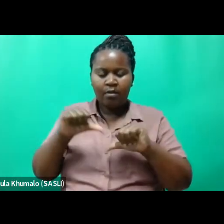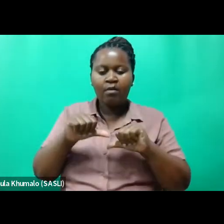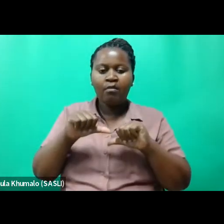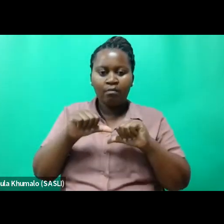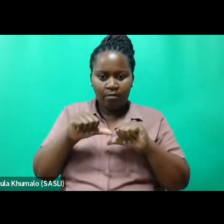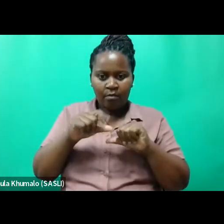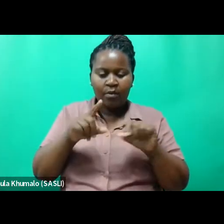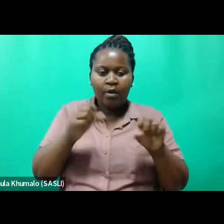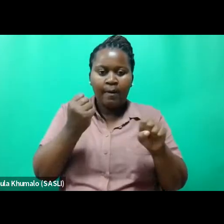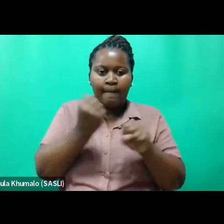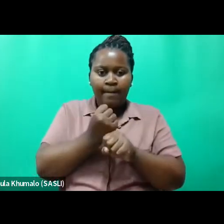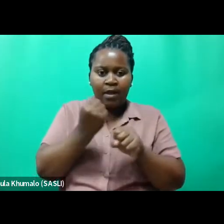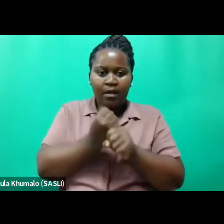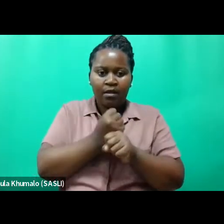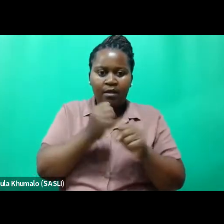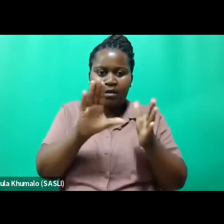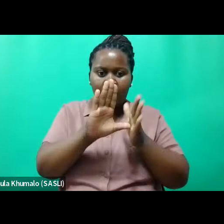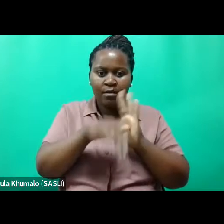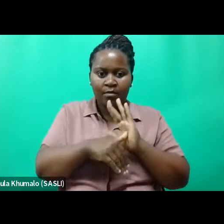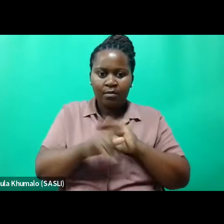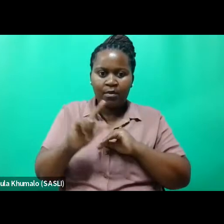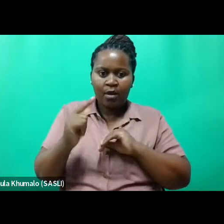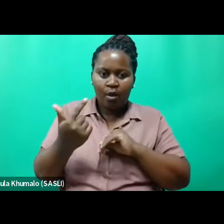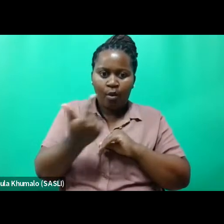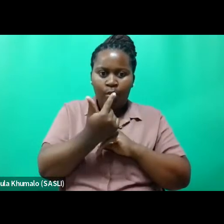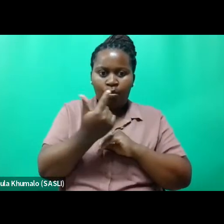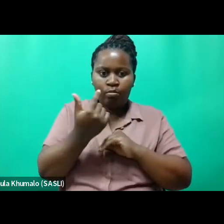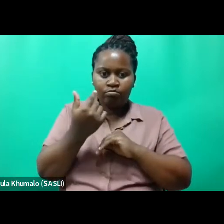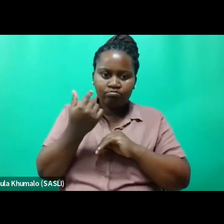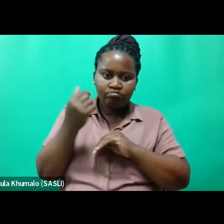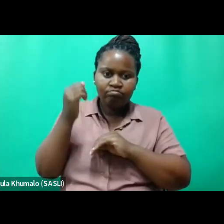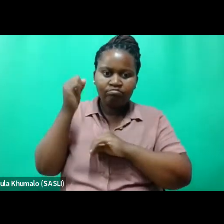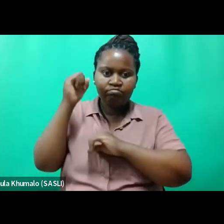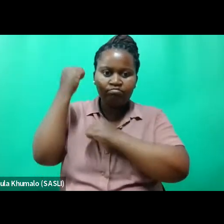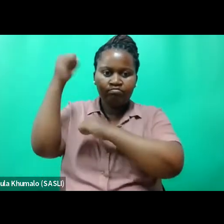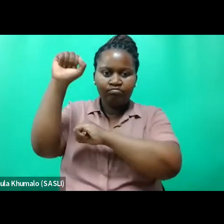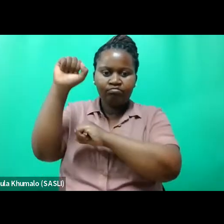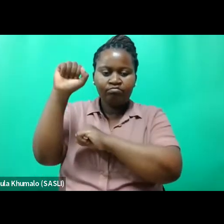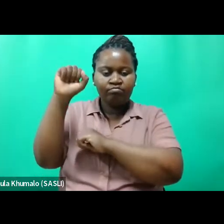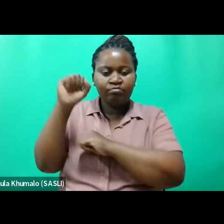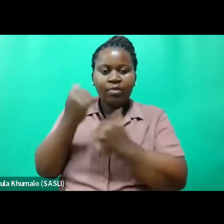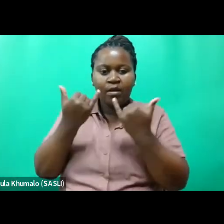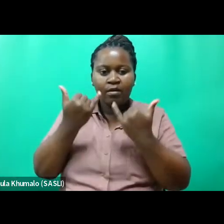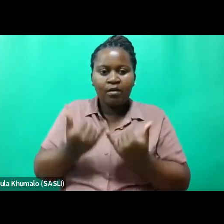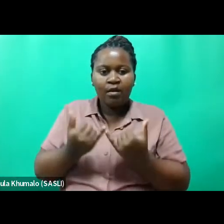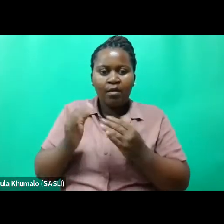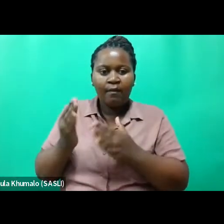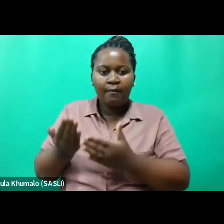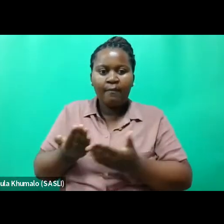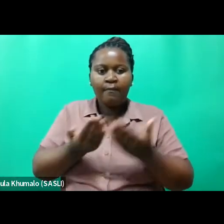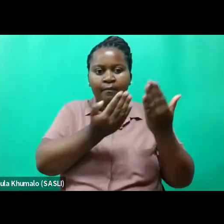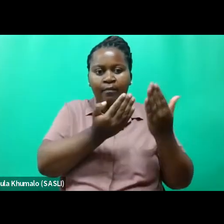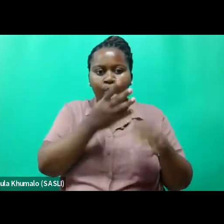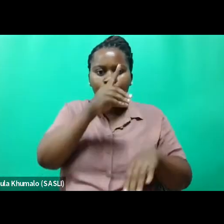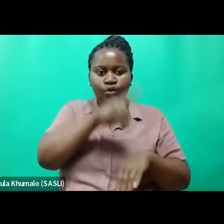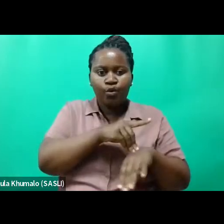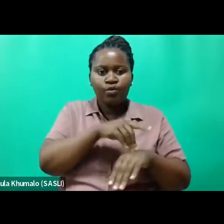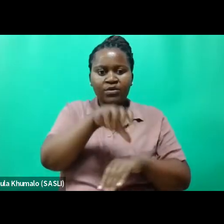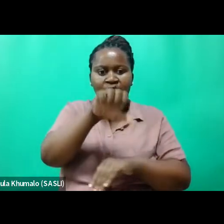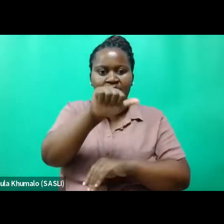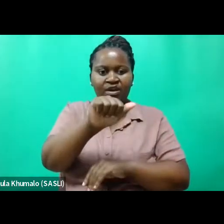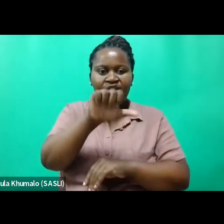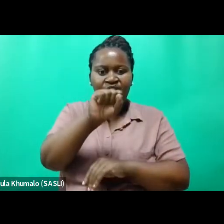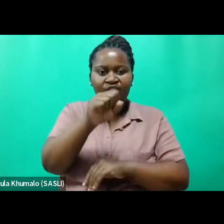make disability everyone's Indaba. I'm now going to hand over to Dr. Ashley Subia, who